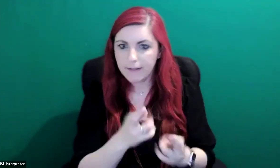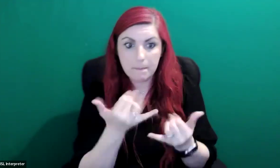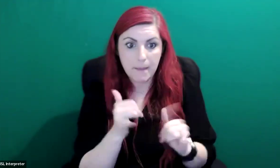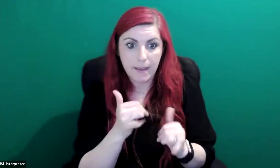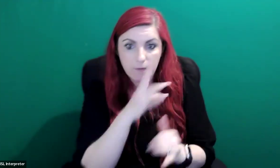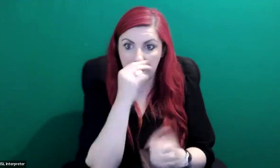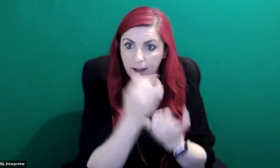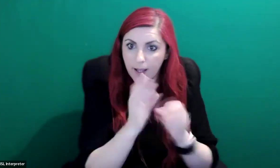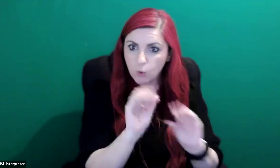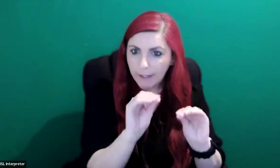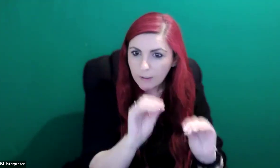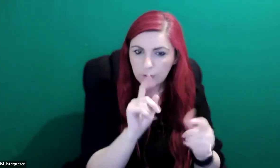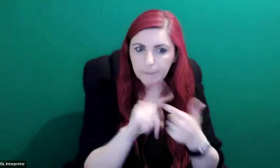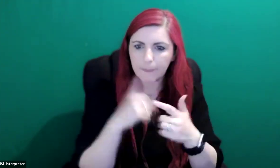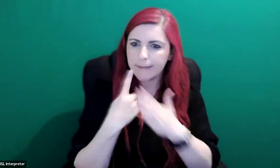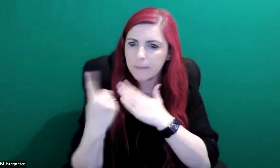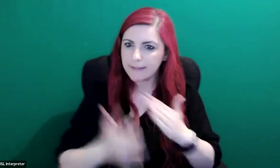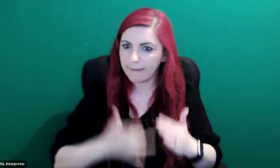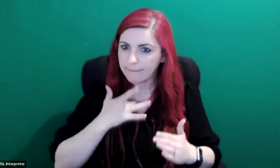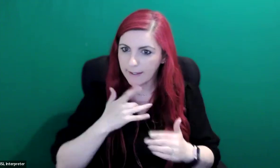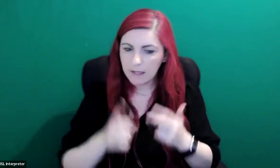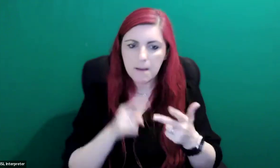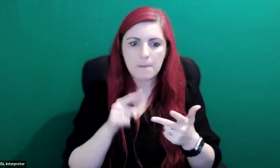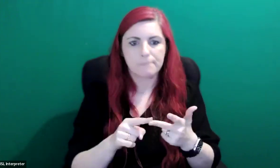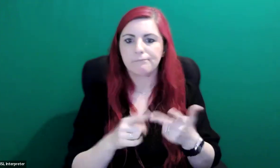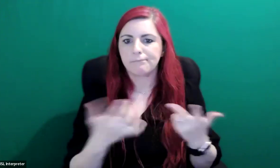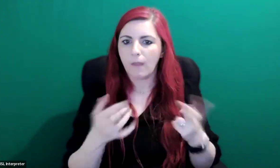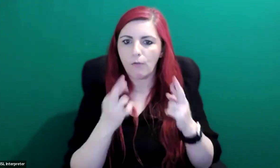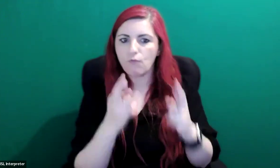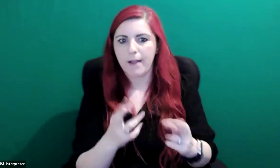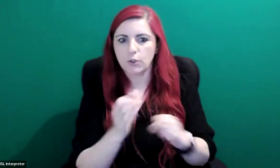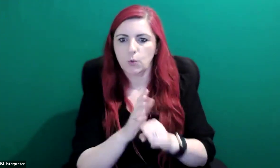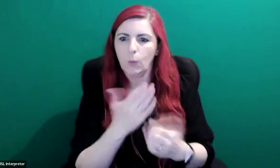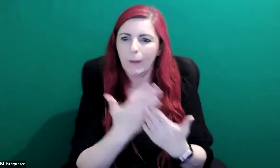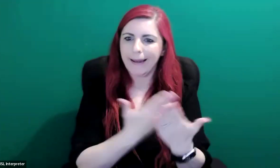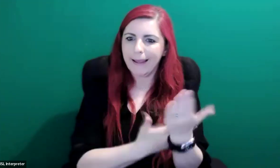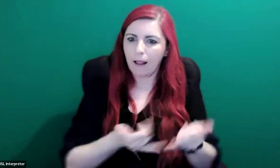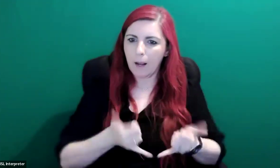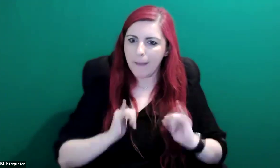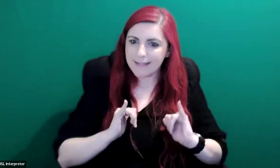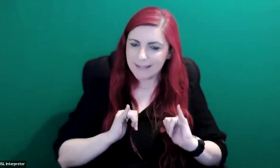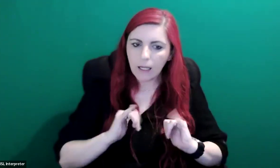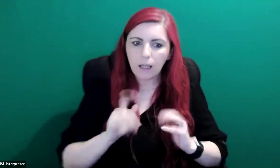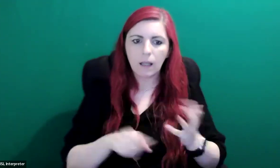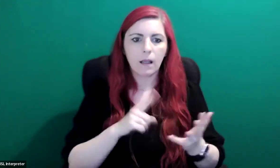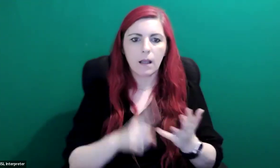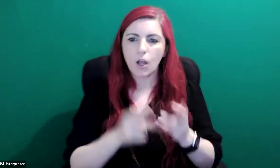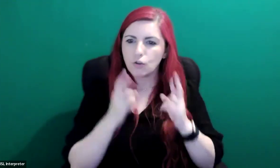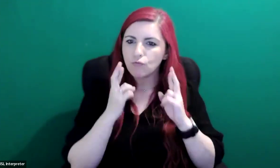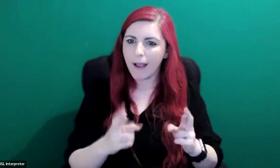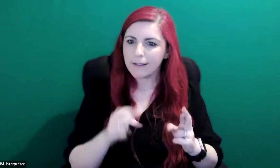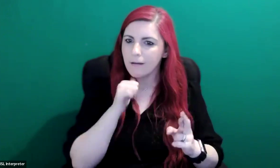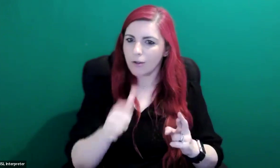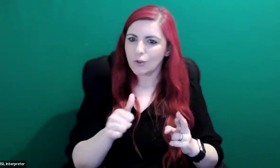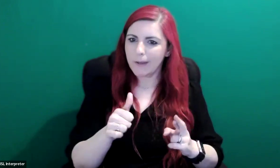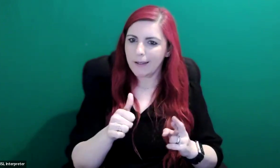education, independent living, the right to legal capacity, the right to not be deprived of liberty. All